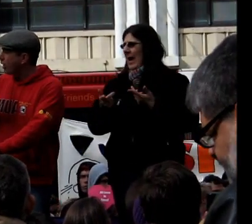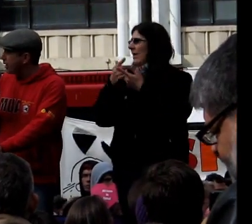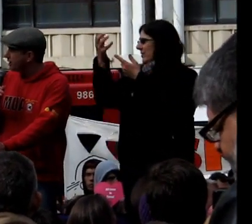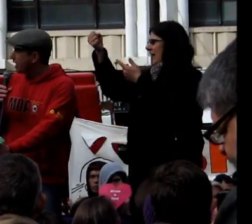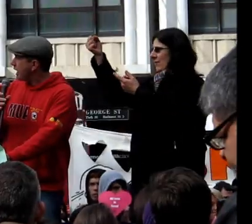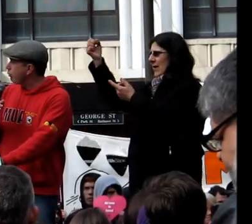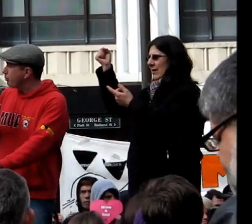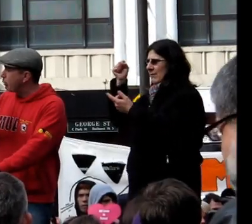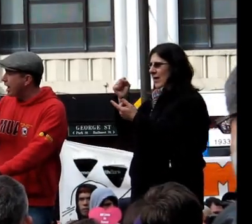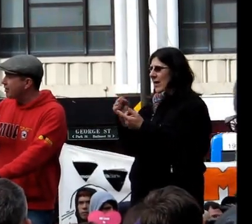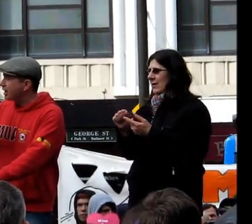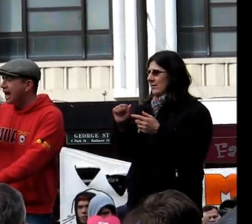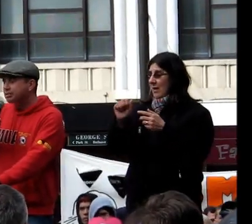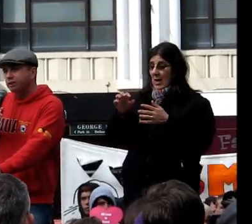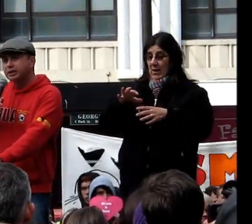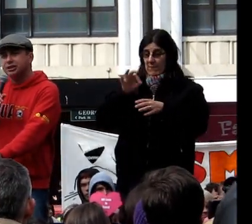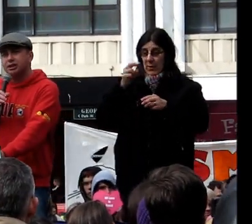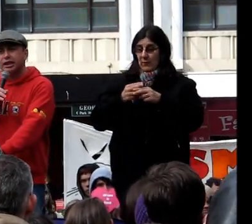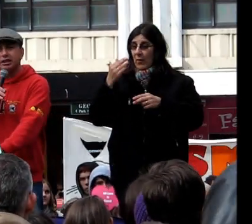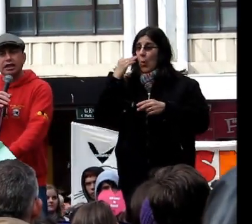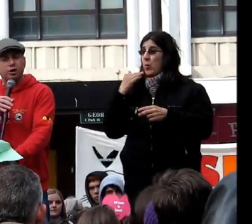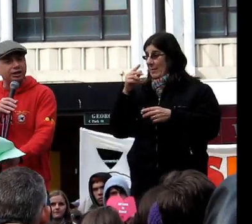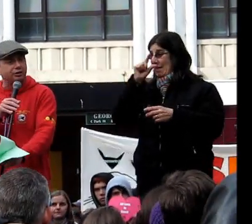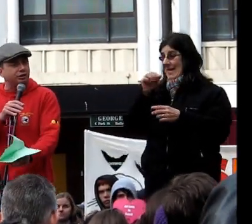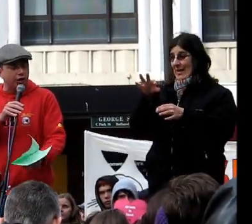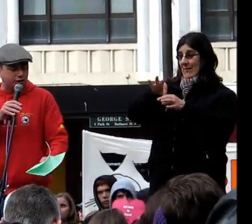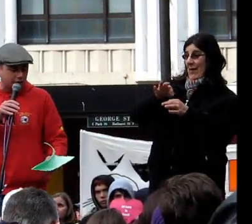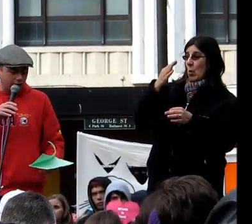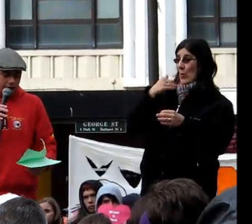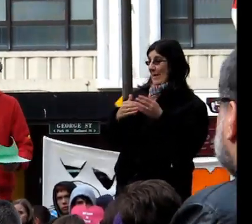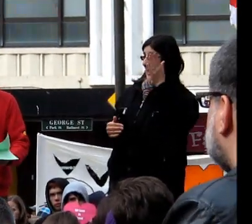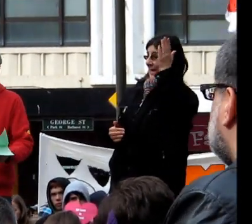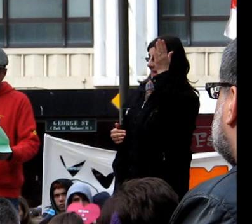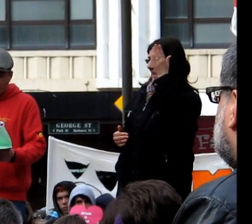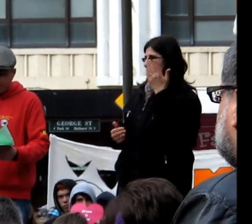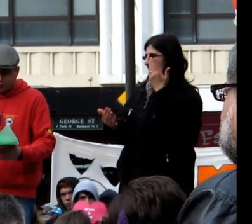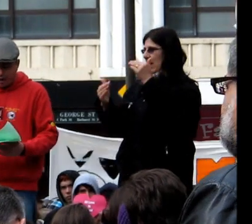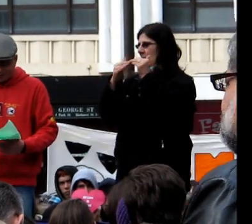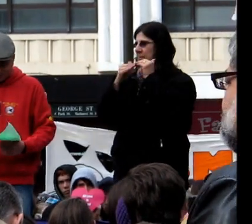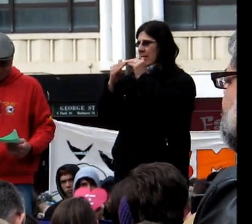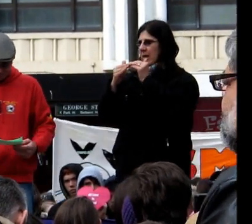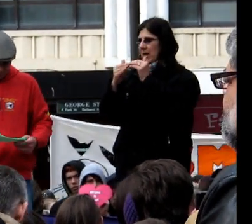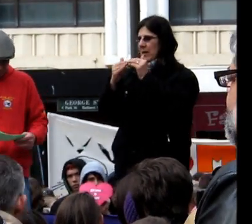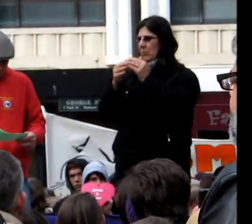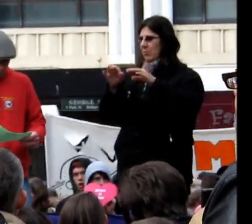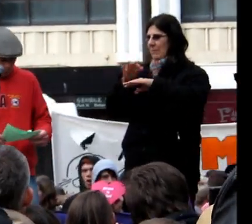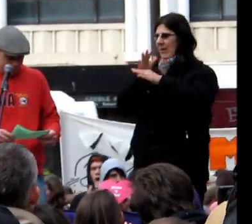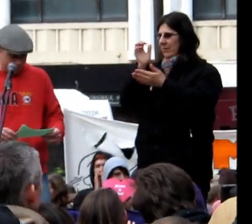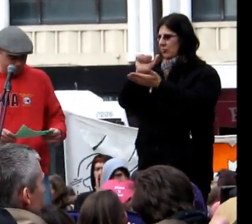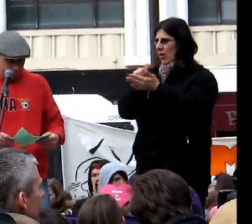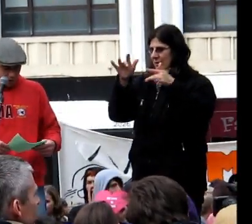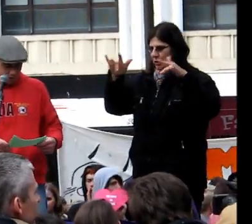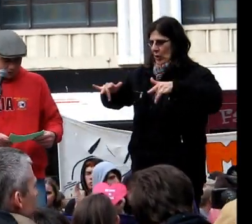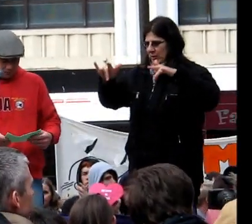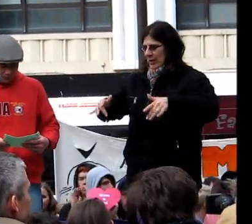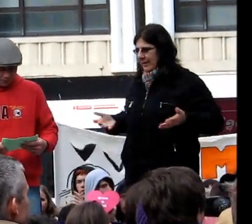vote for women, it will be one of the last potentially to introduce equal marriage rights?